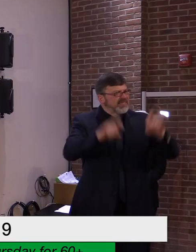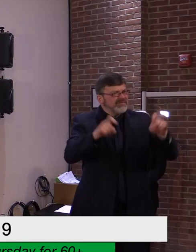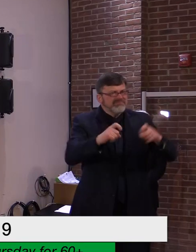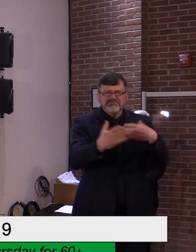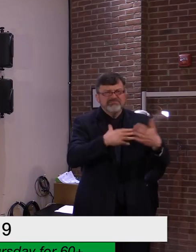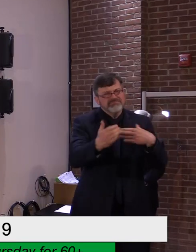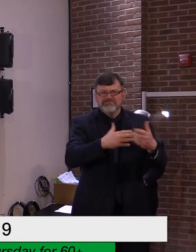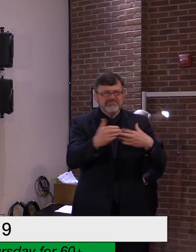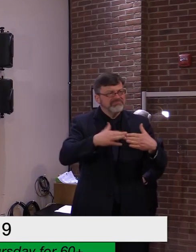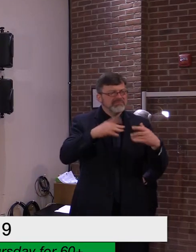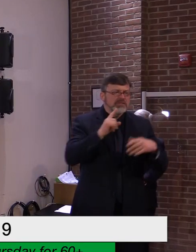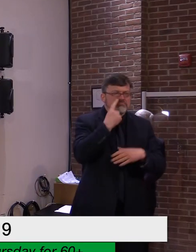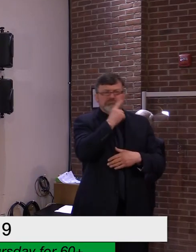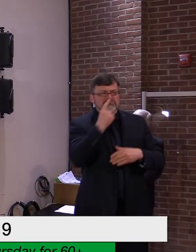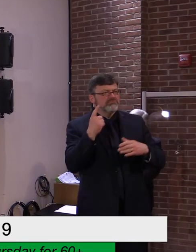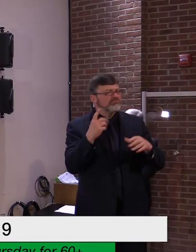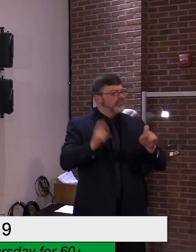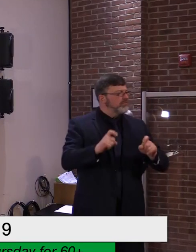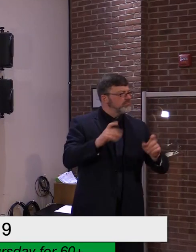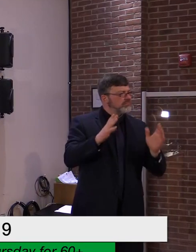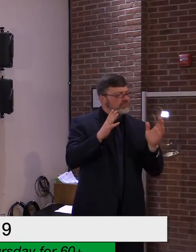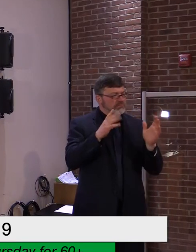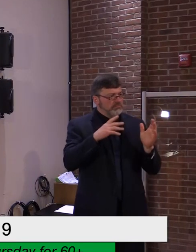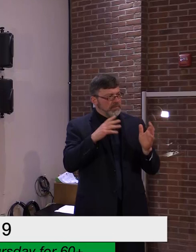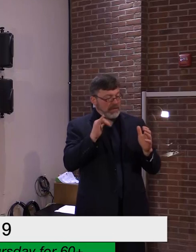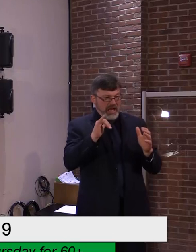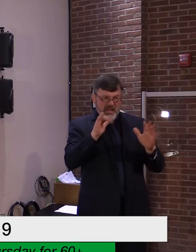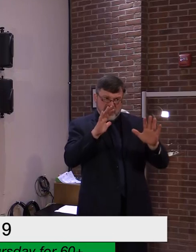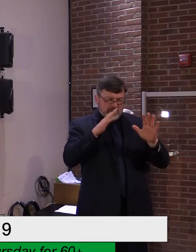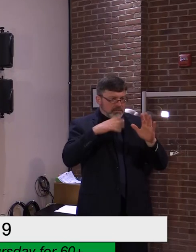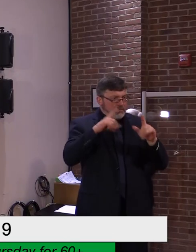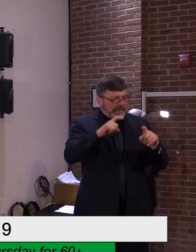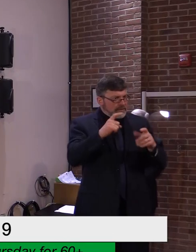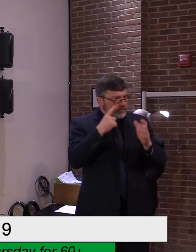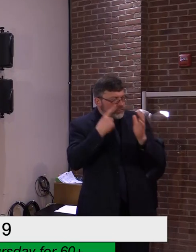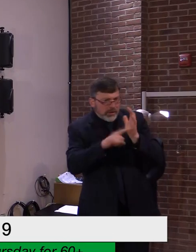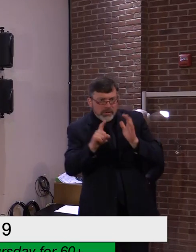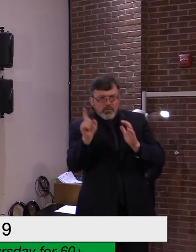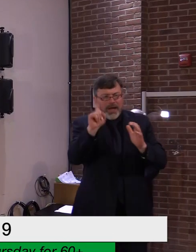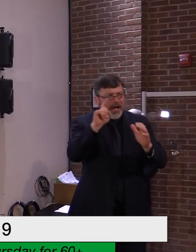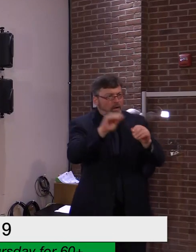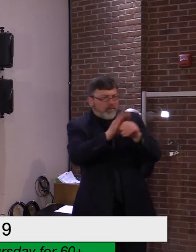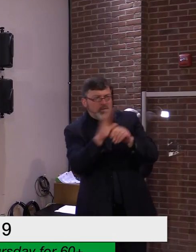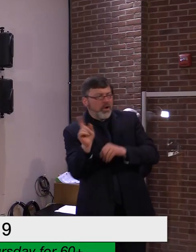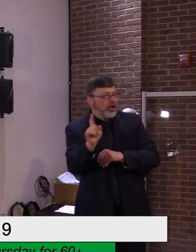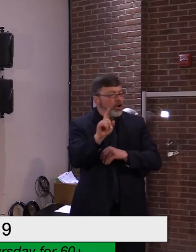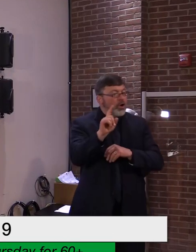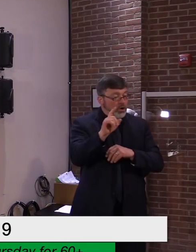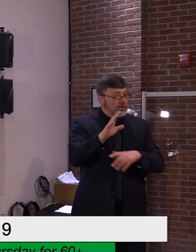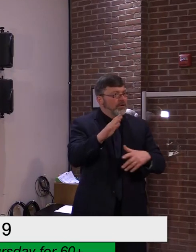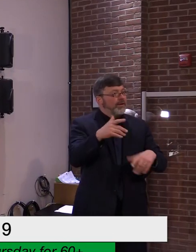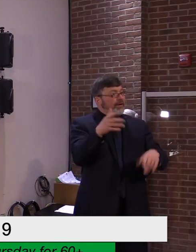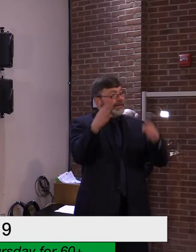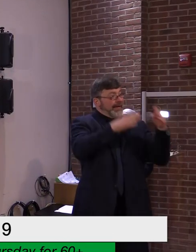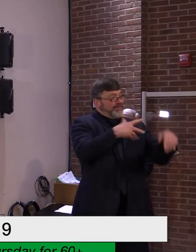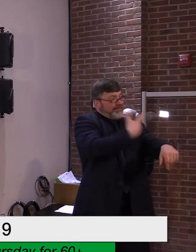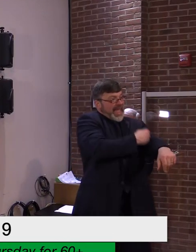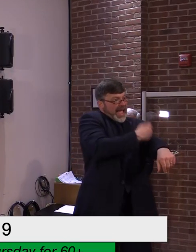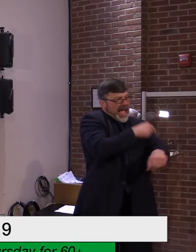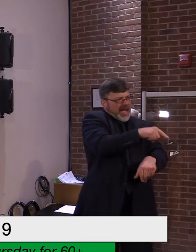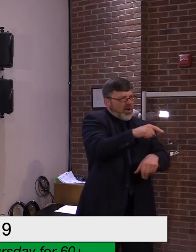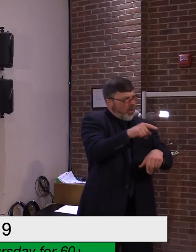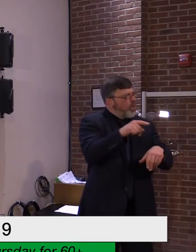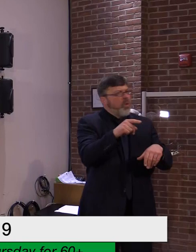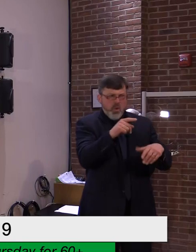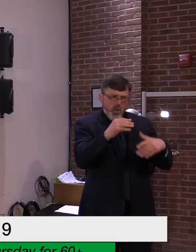pipeline pending FDA approval. The prospect of an additional vaccine may not have an impact on